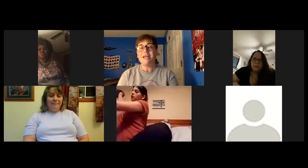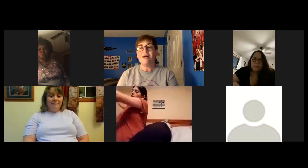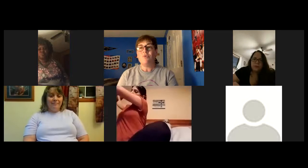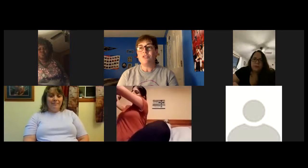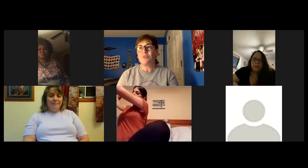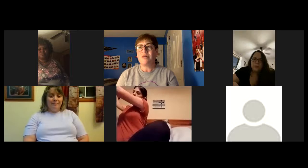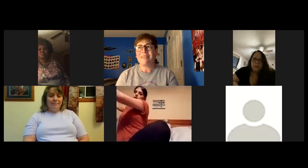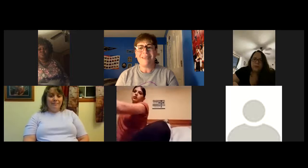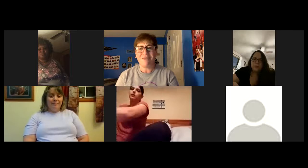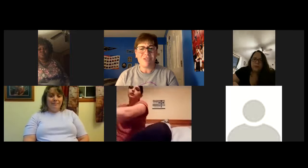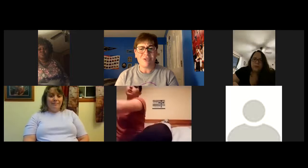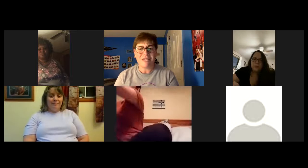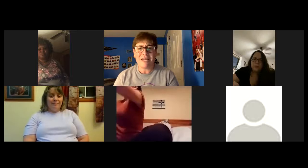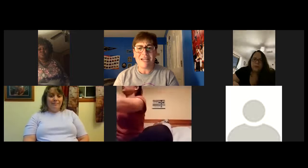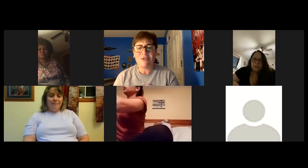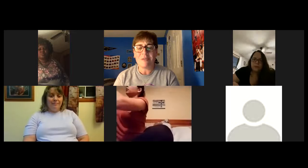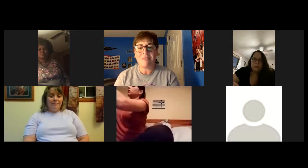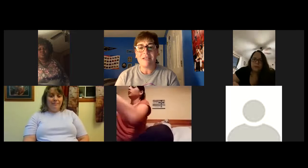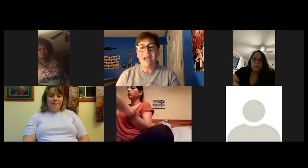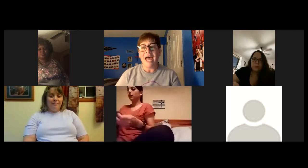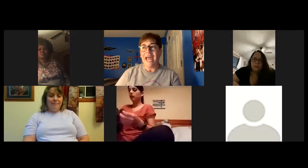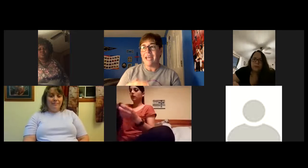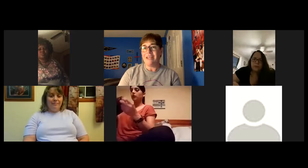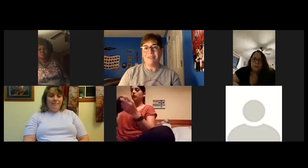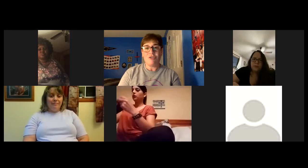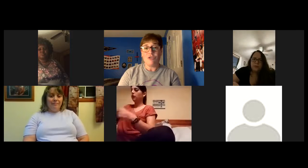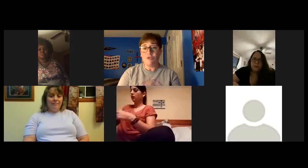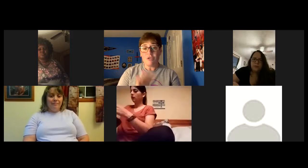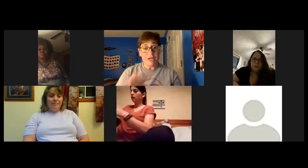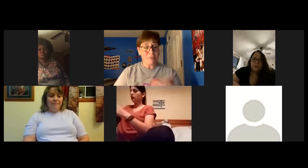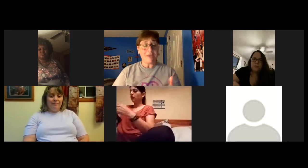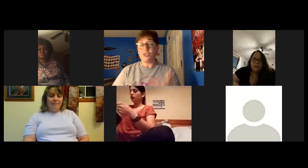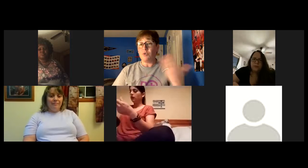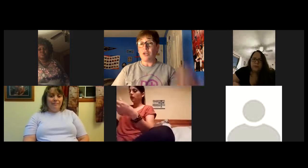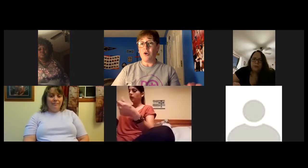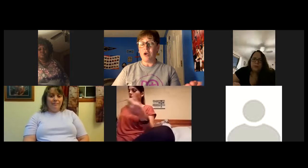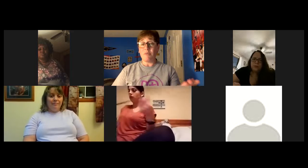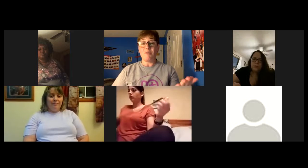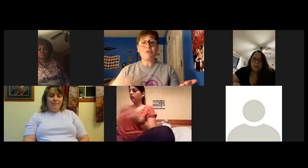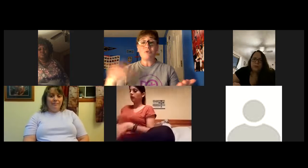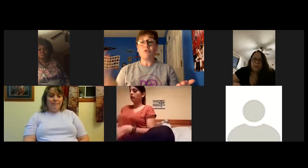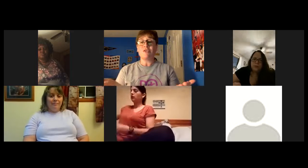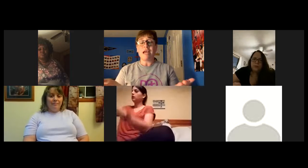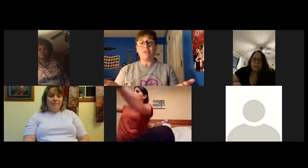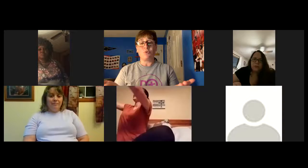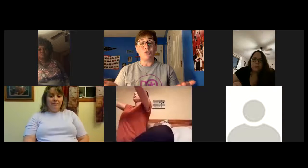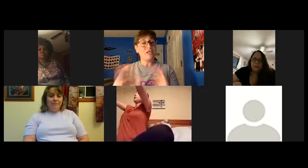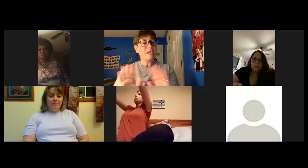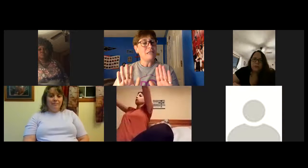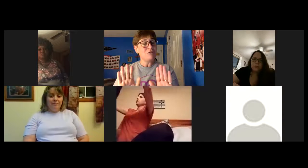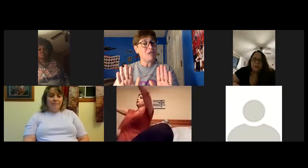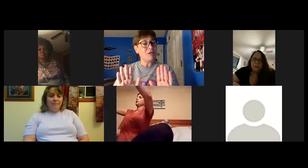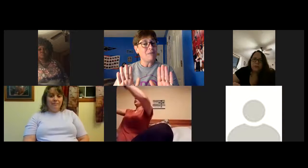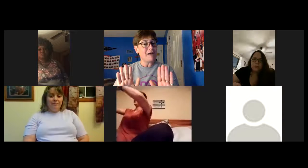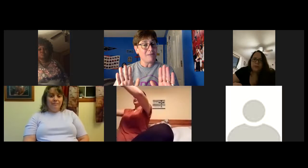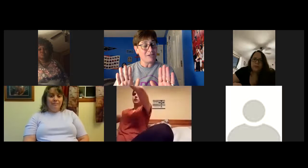night, which was, I think, every Thursday night or something. And you got to pick, do you want to go help the middle schoolers or the high schoolers? You didn't